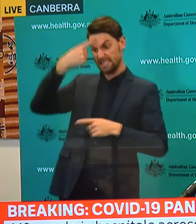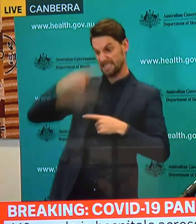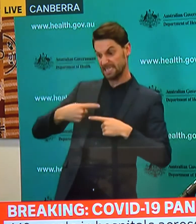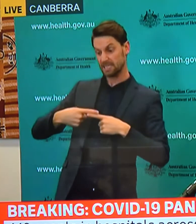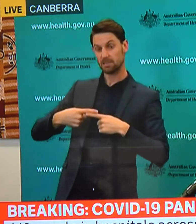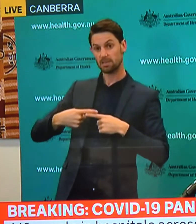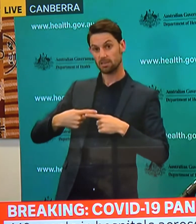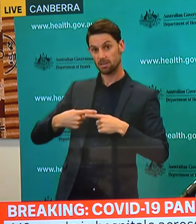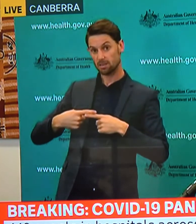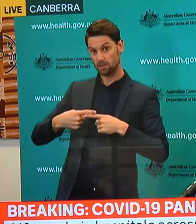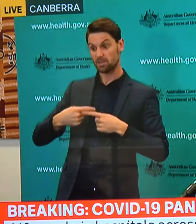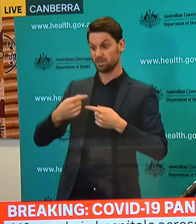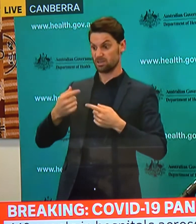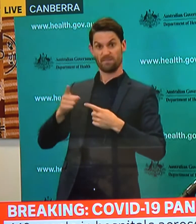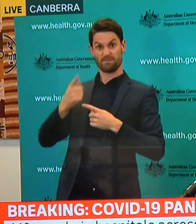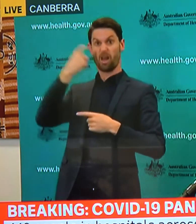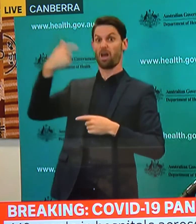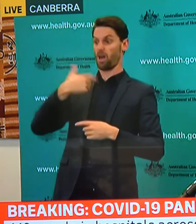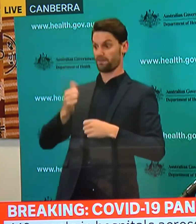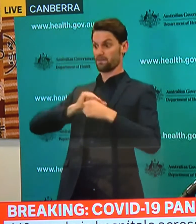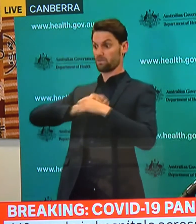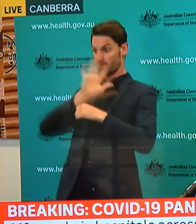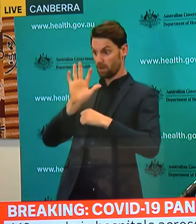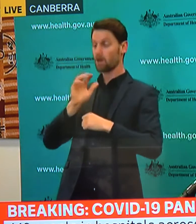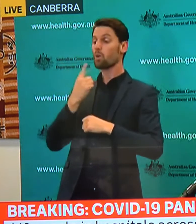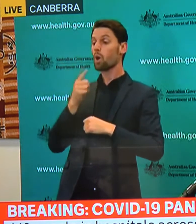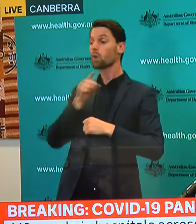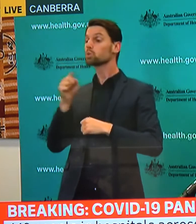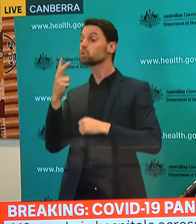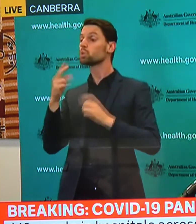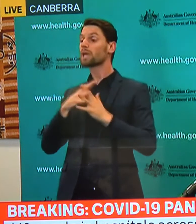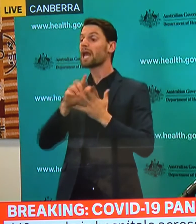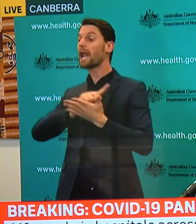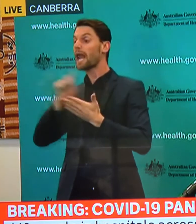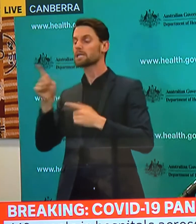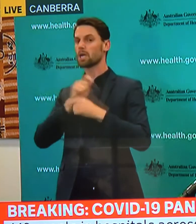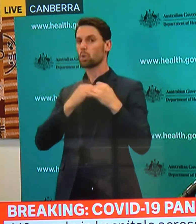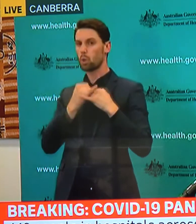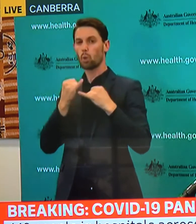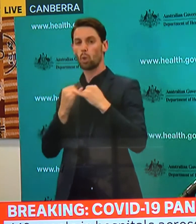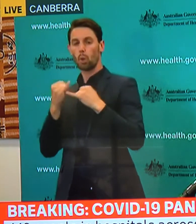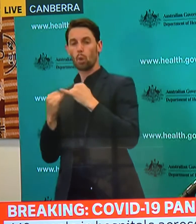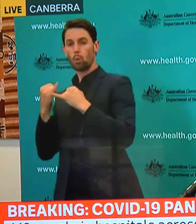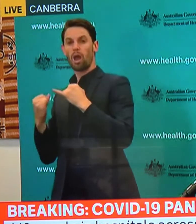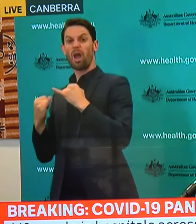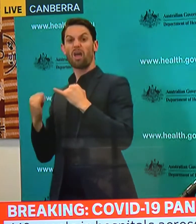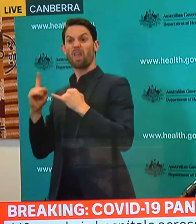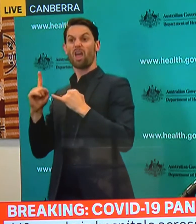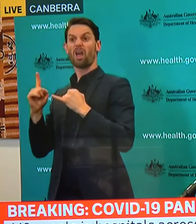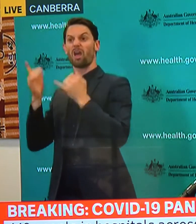in their second week, the ones that get very severe disease, and so there is a small delay related to that.